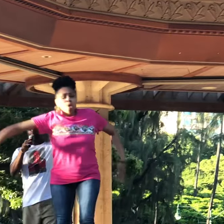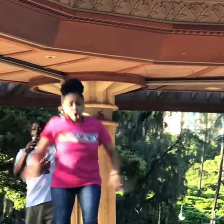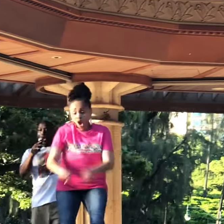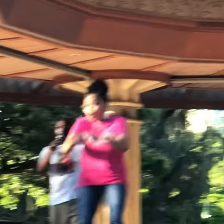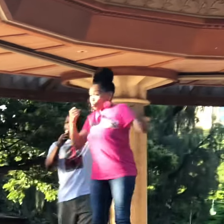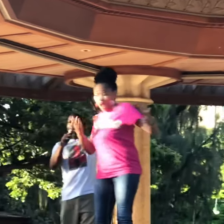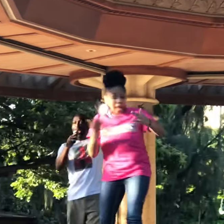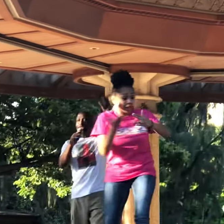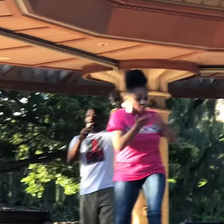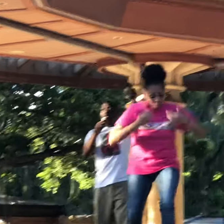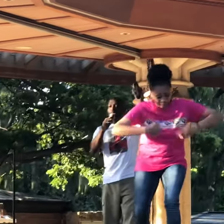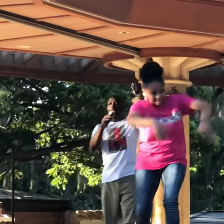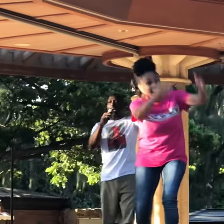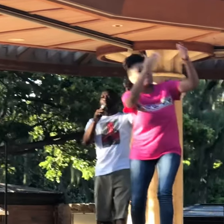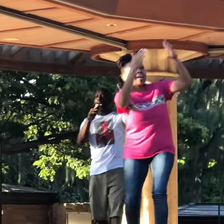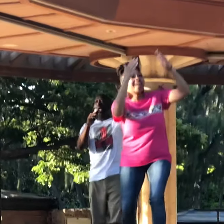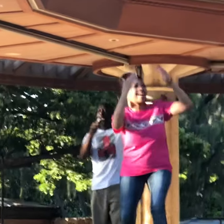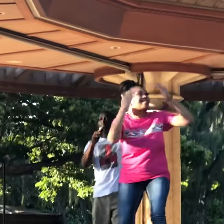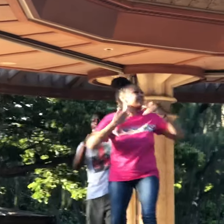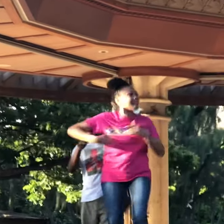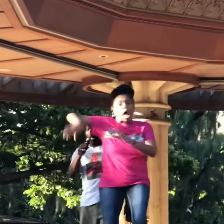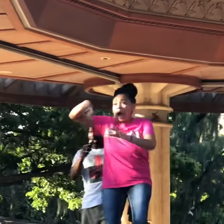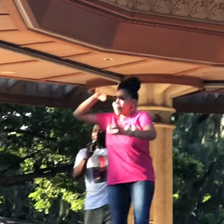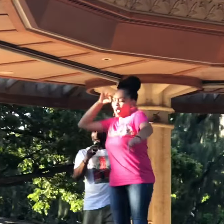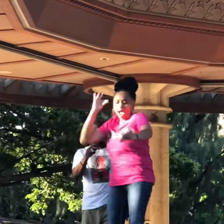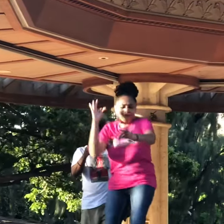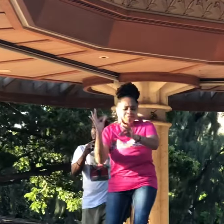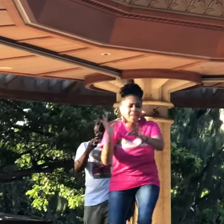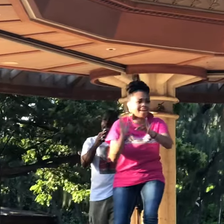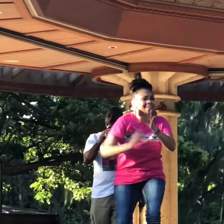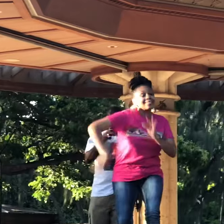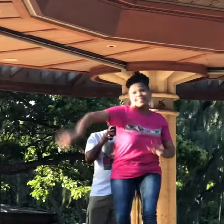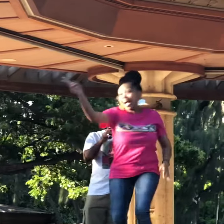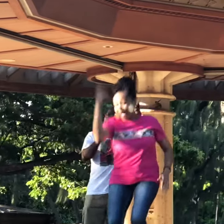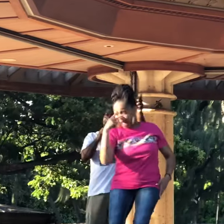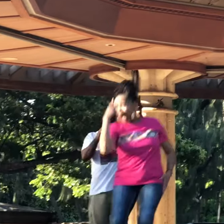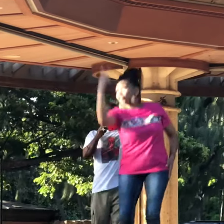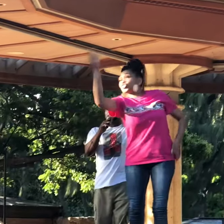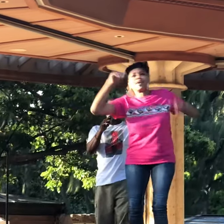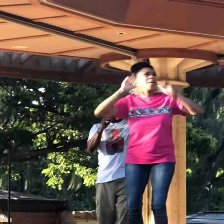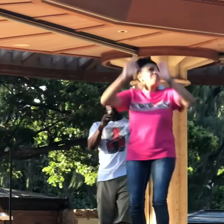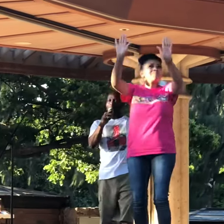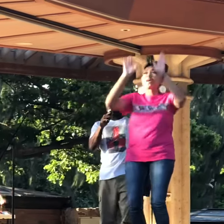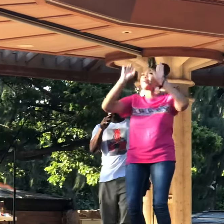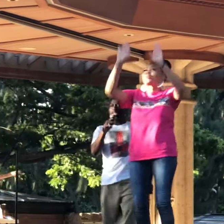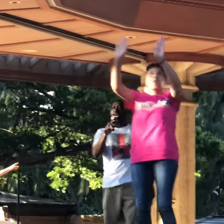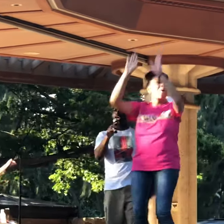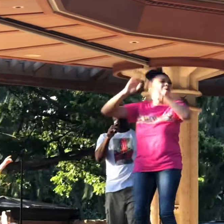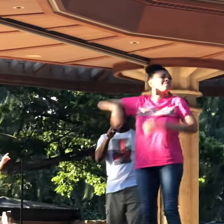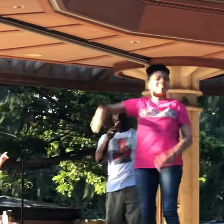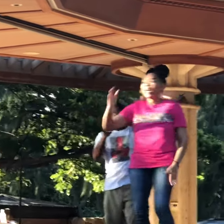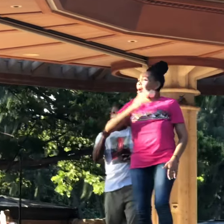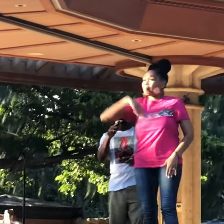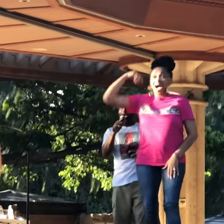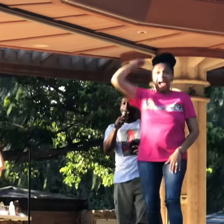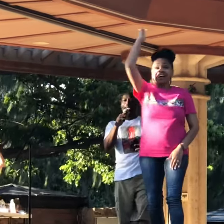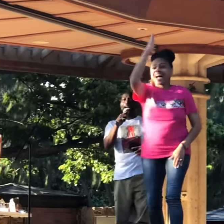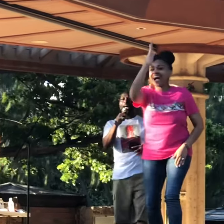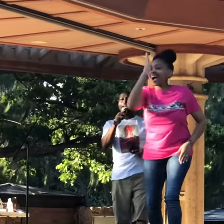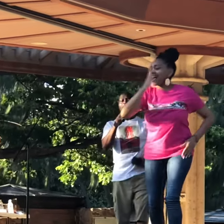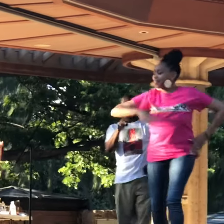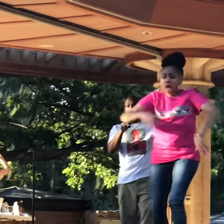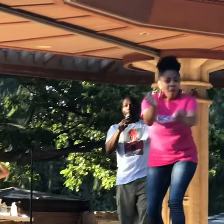know a breakthrough is coming. By faith, I see a miracle.